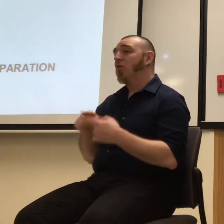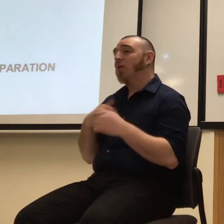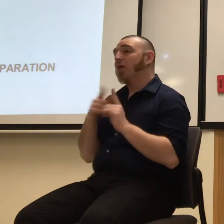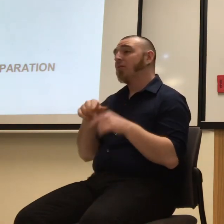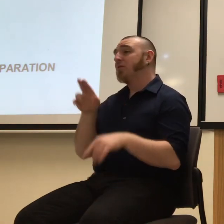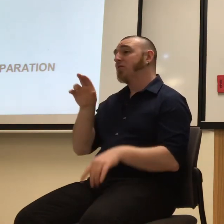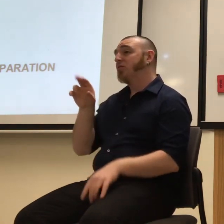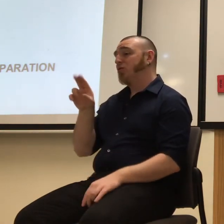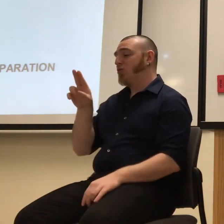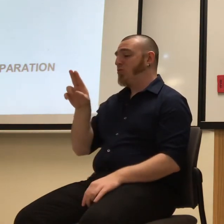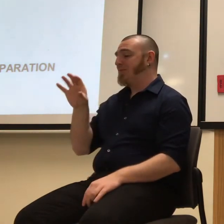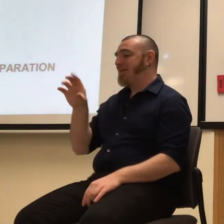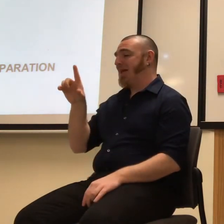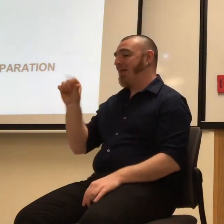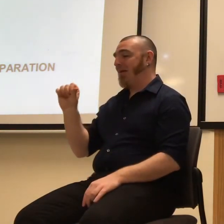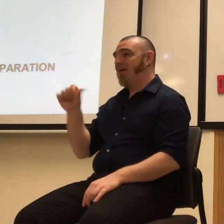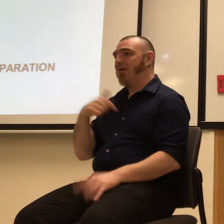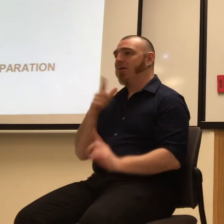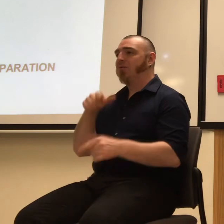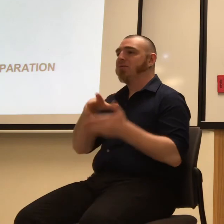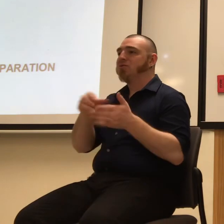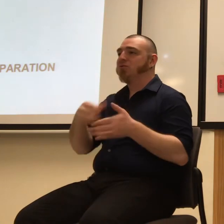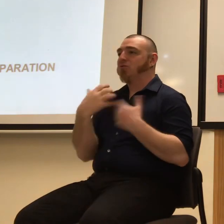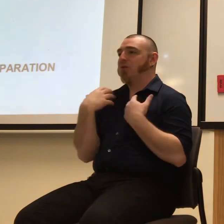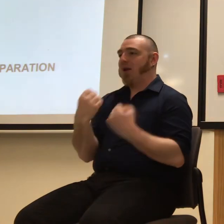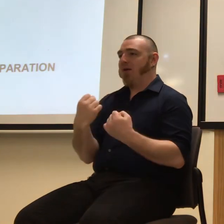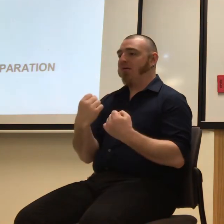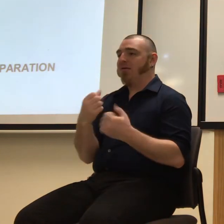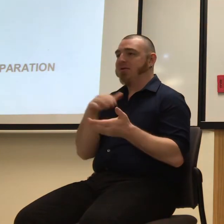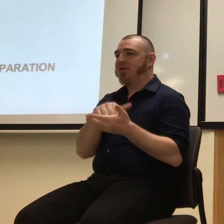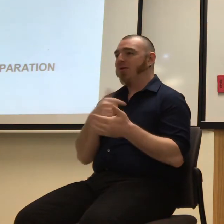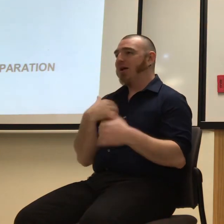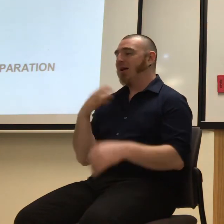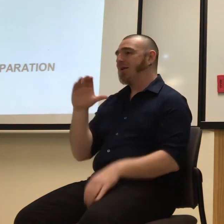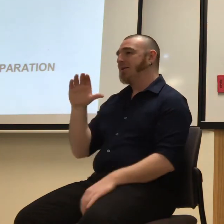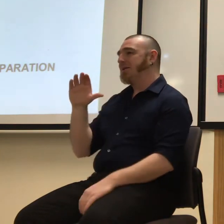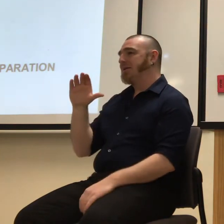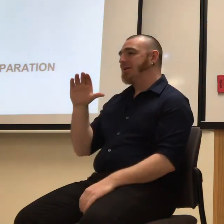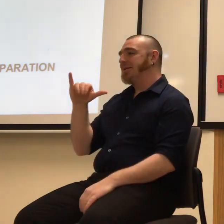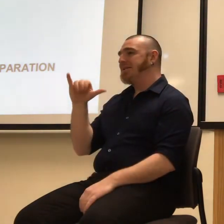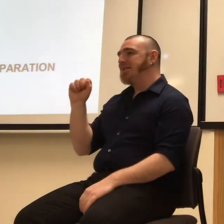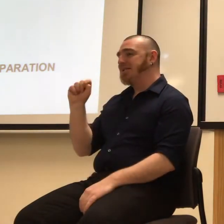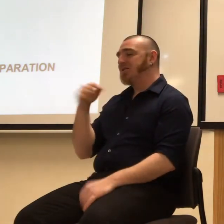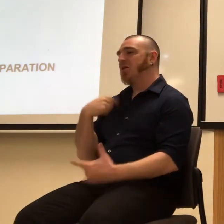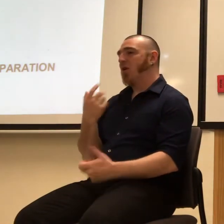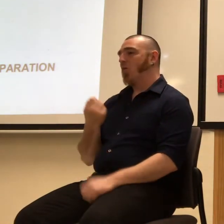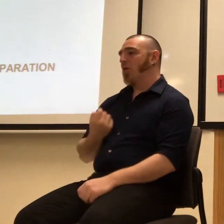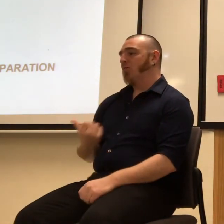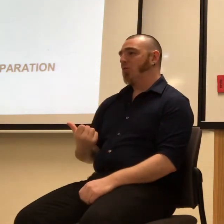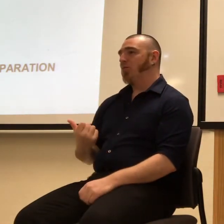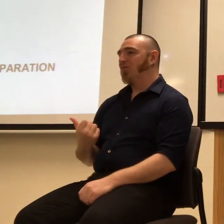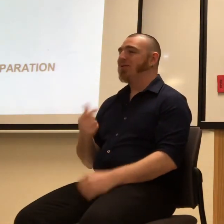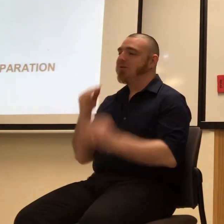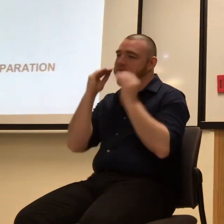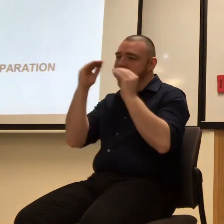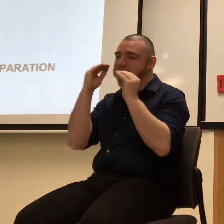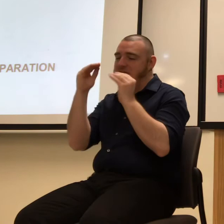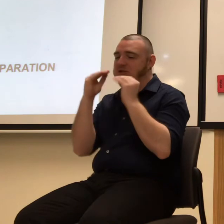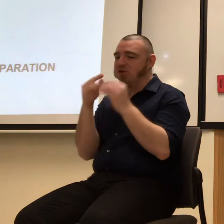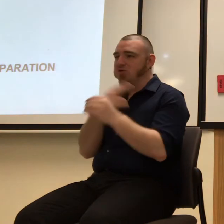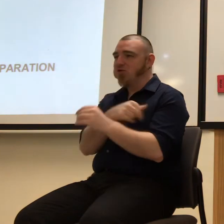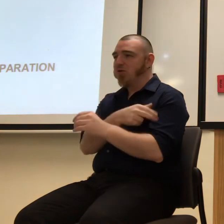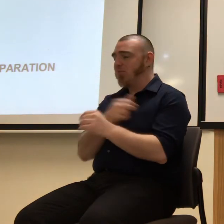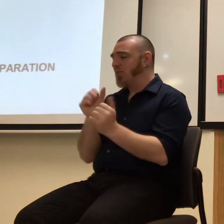to the student health center, and I had this cyst that I wanted removed, so they all had to look at it. It's a teaching hospital. But all